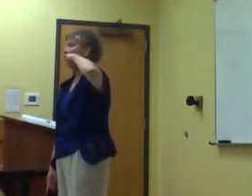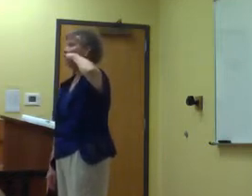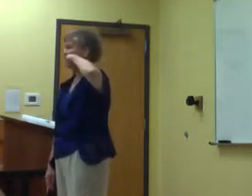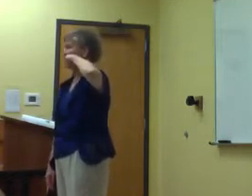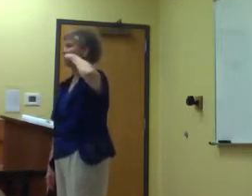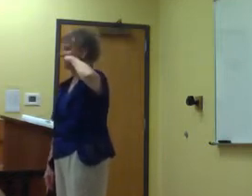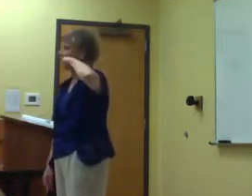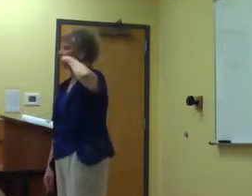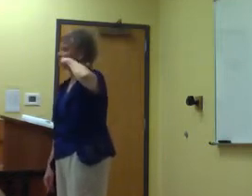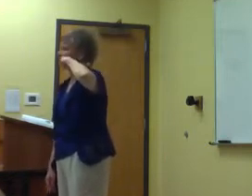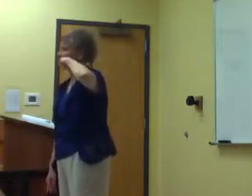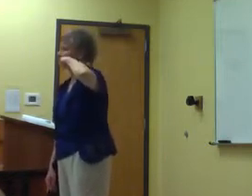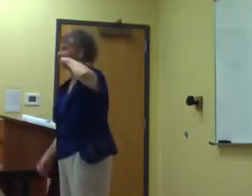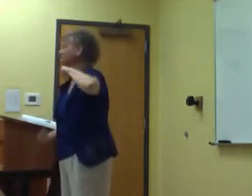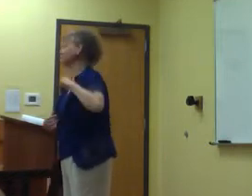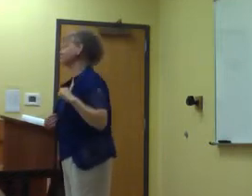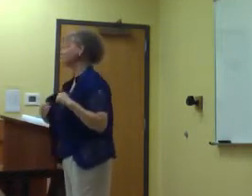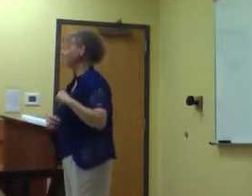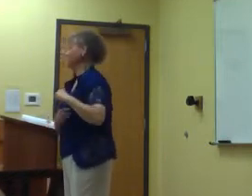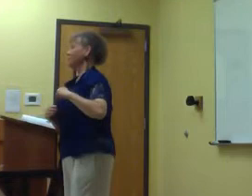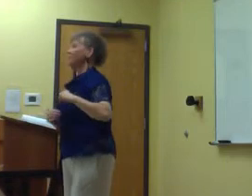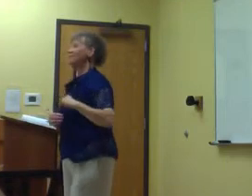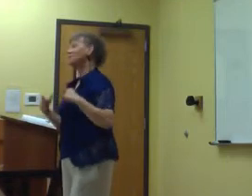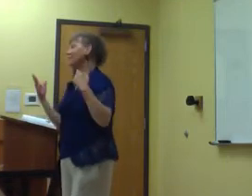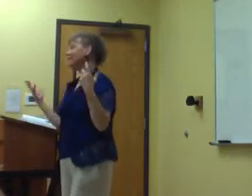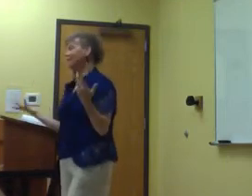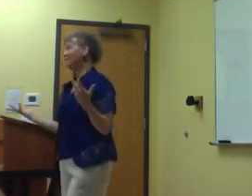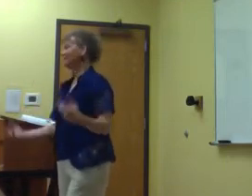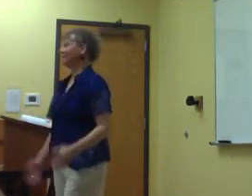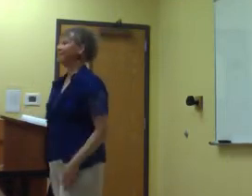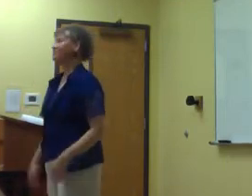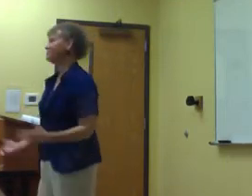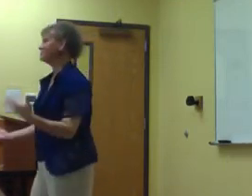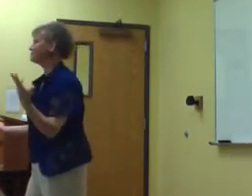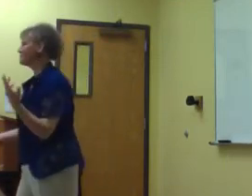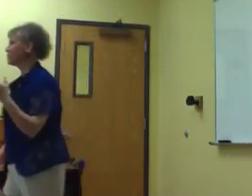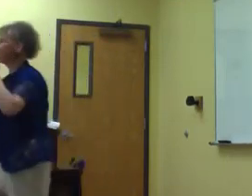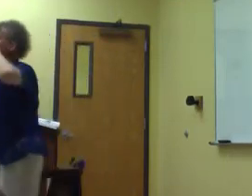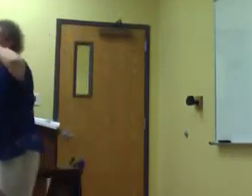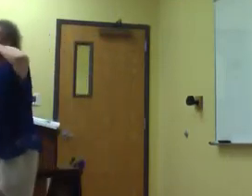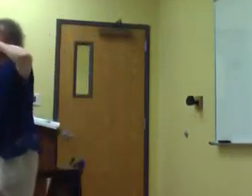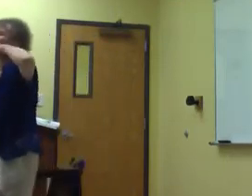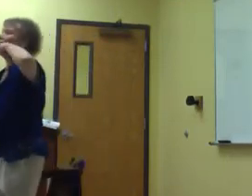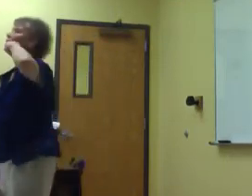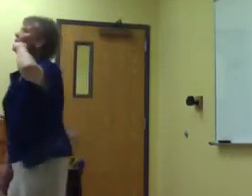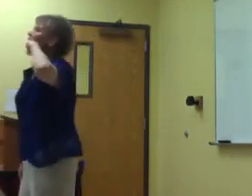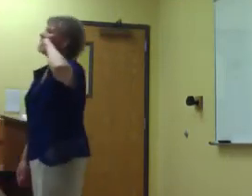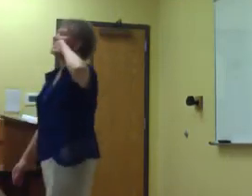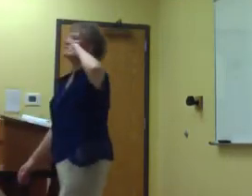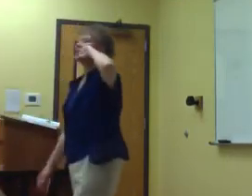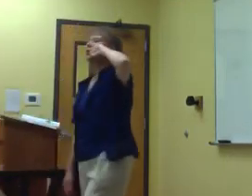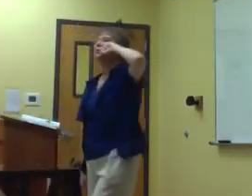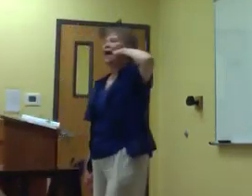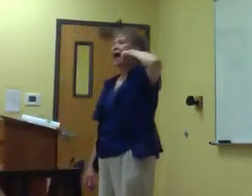a candy apple, all right? Which I'm like, there. All right, so